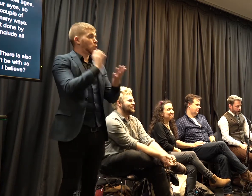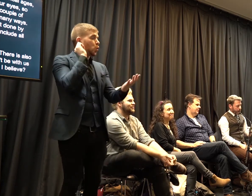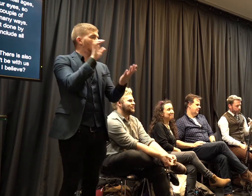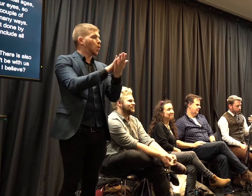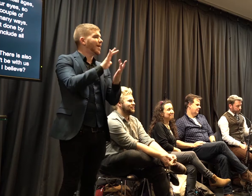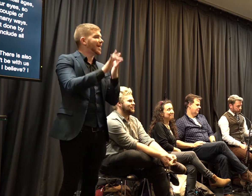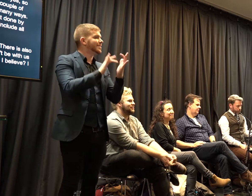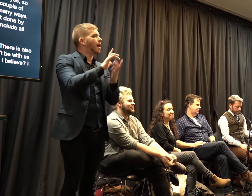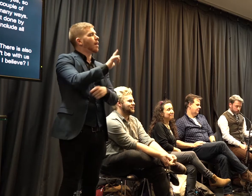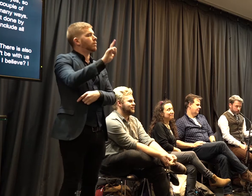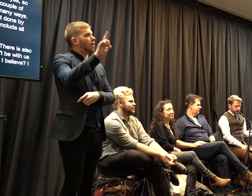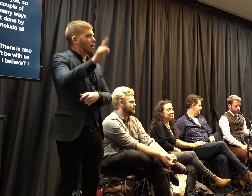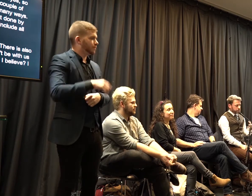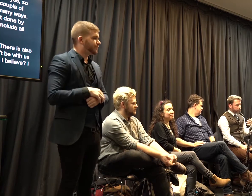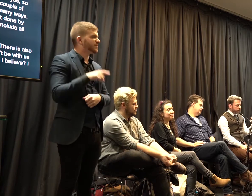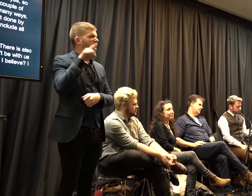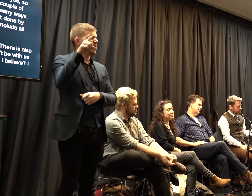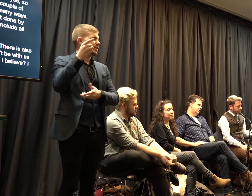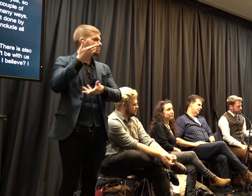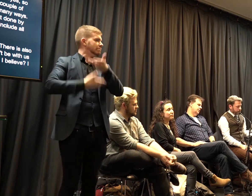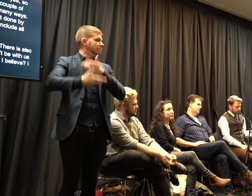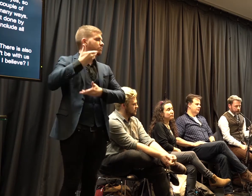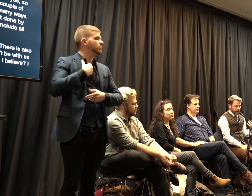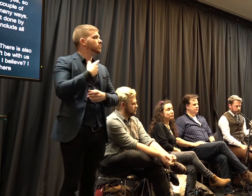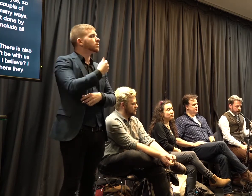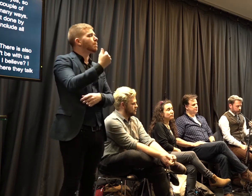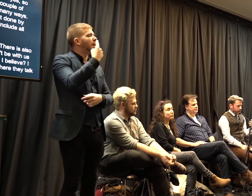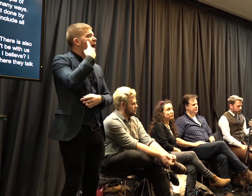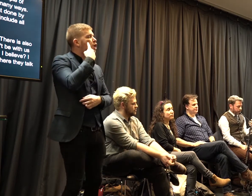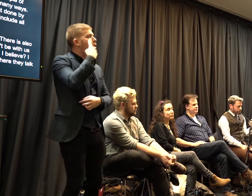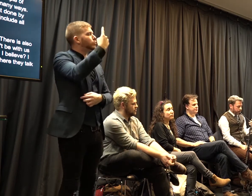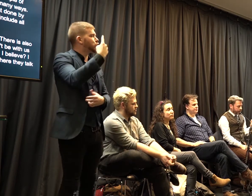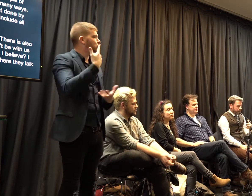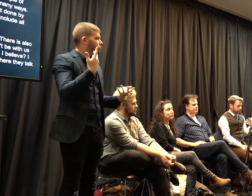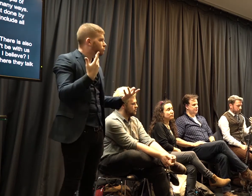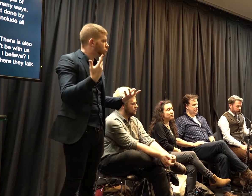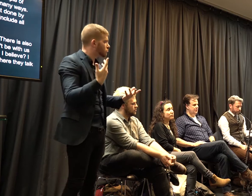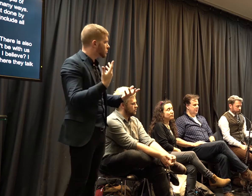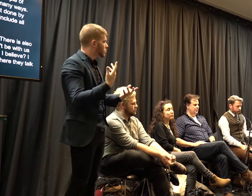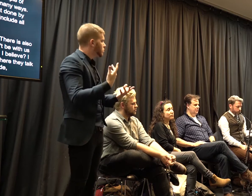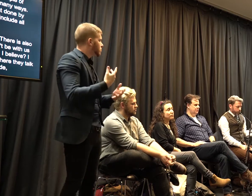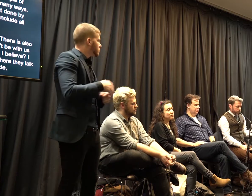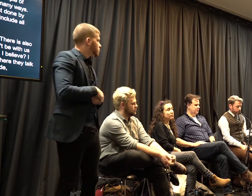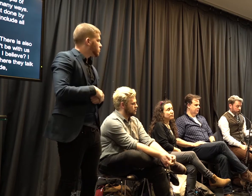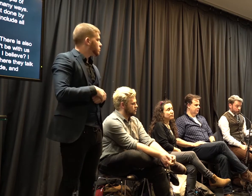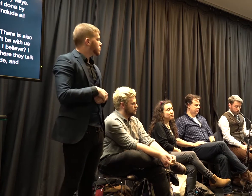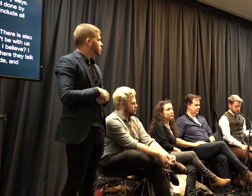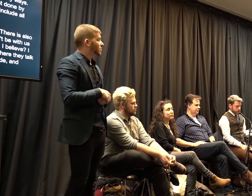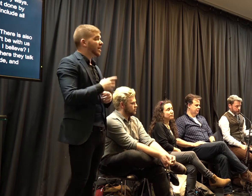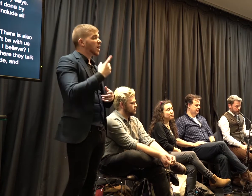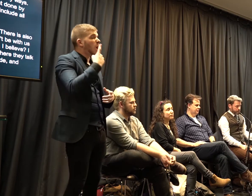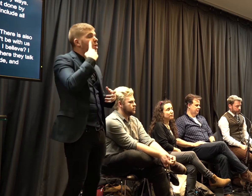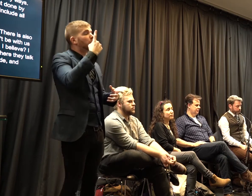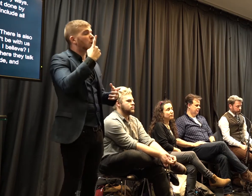afterwards, where they talk about some assumptions which may be made and some assumptions which are